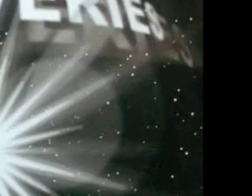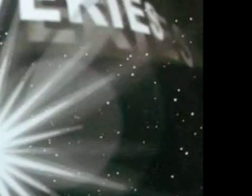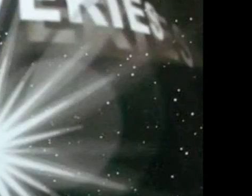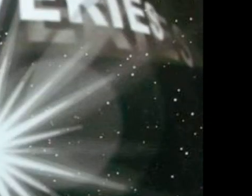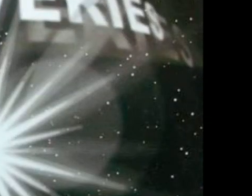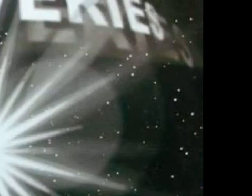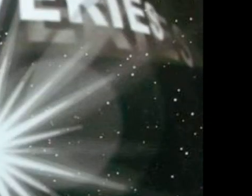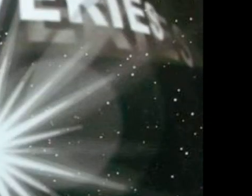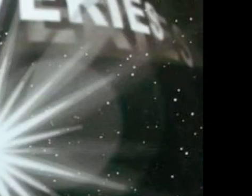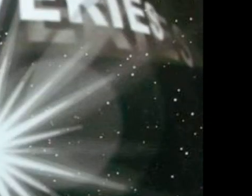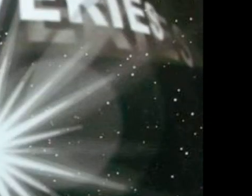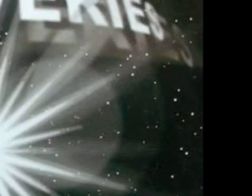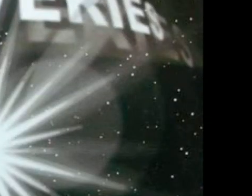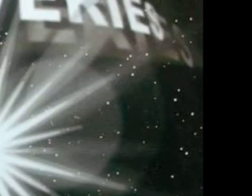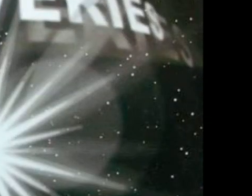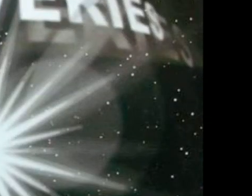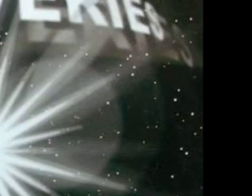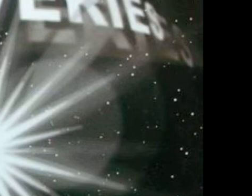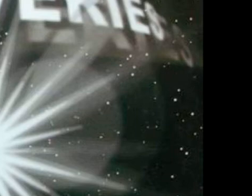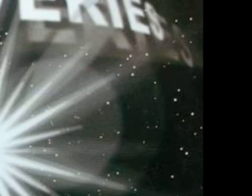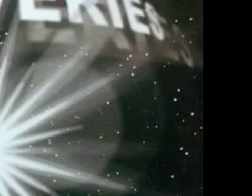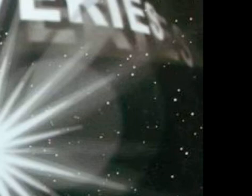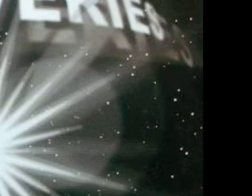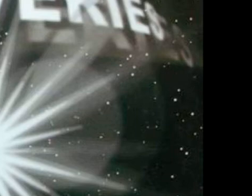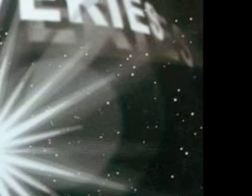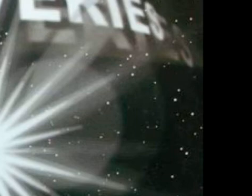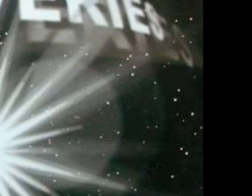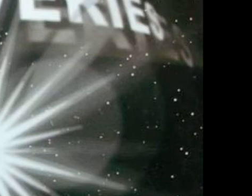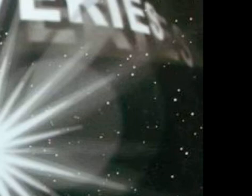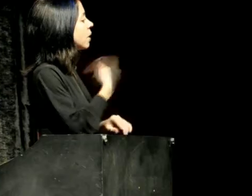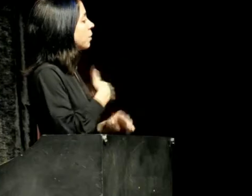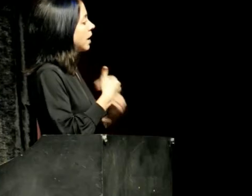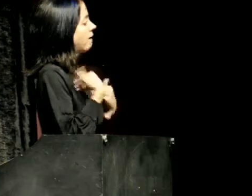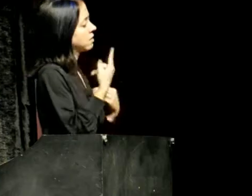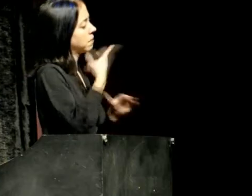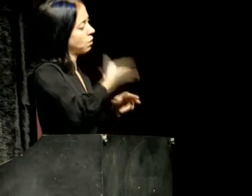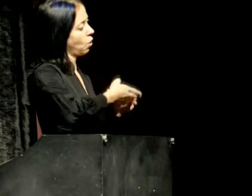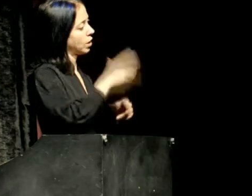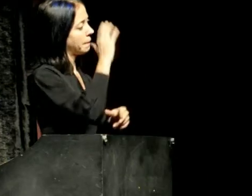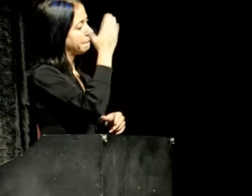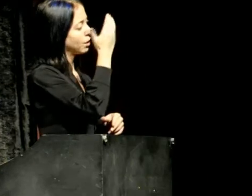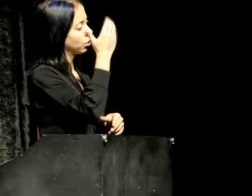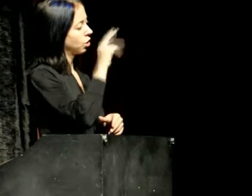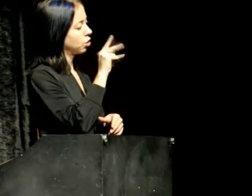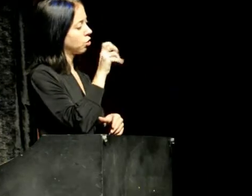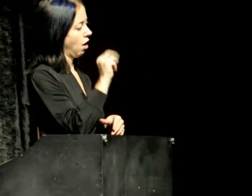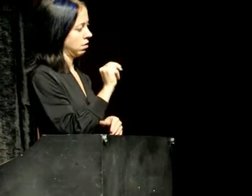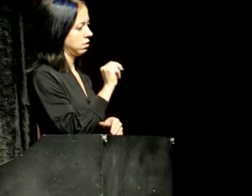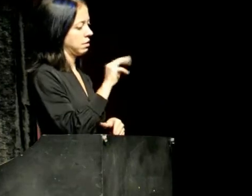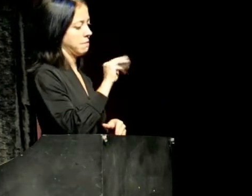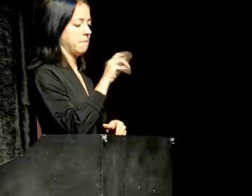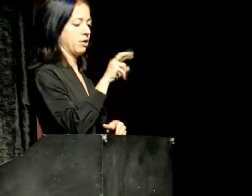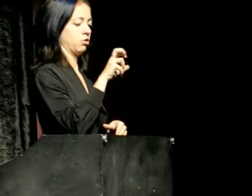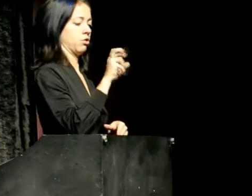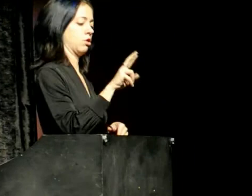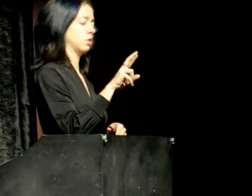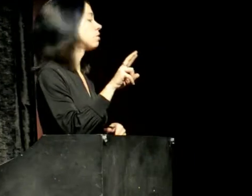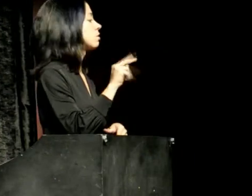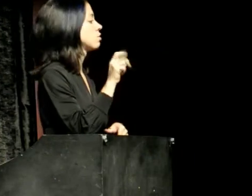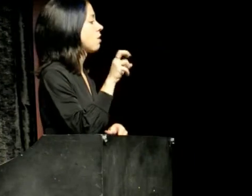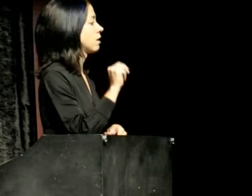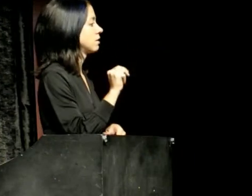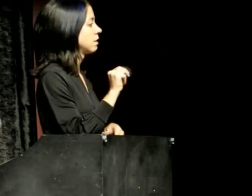discover that we have these things called mirror neurons, which lead to an entire wave